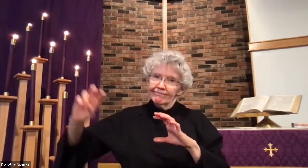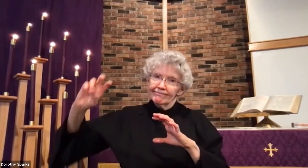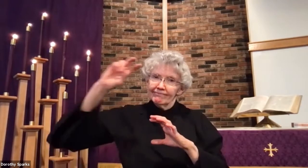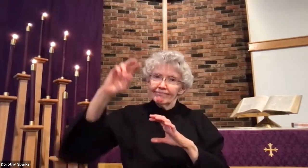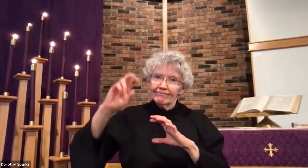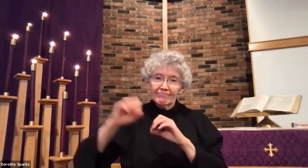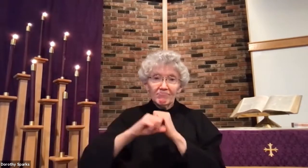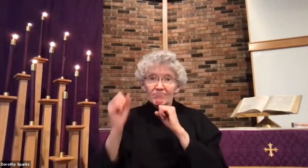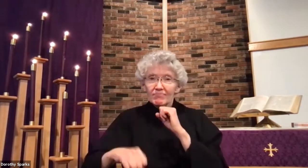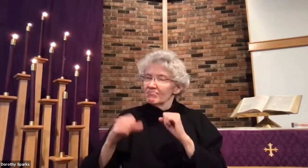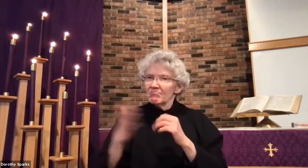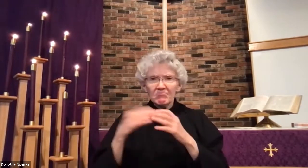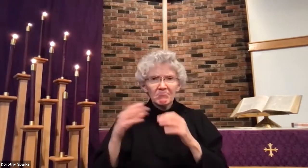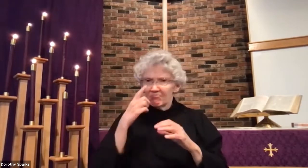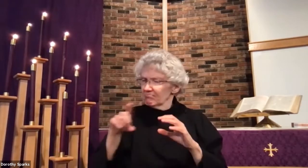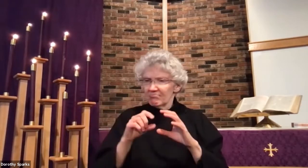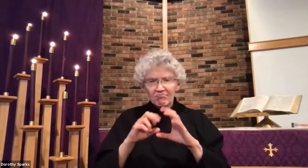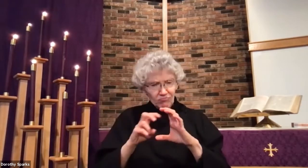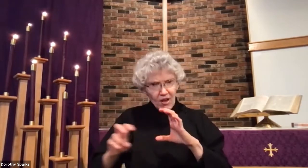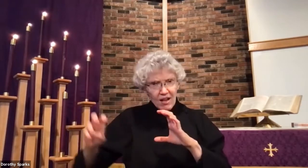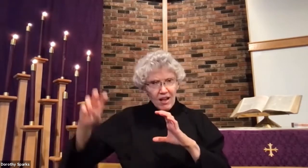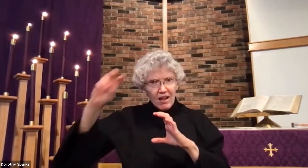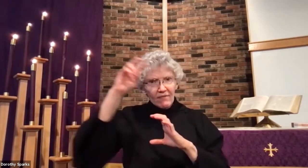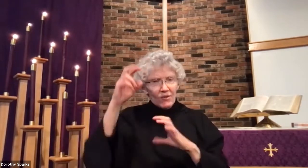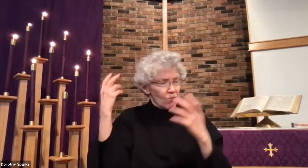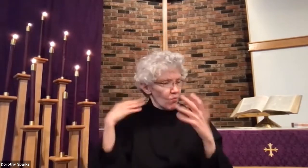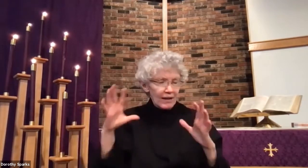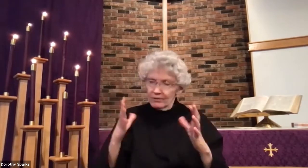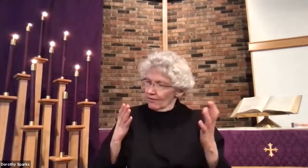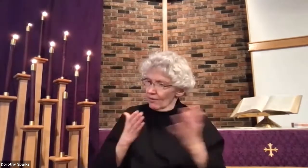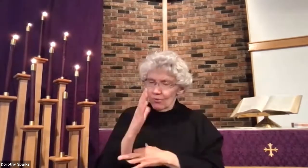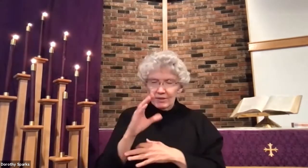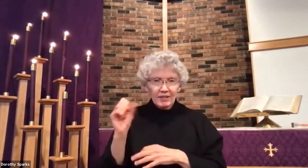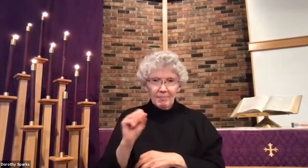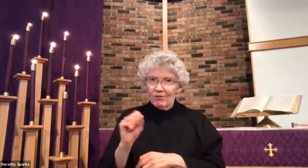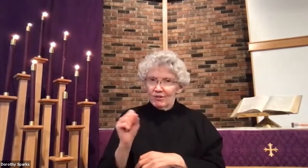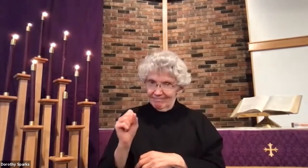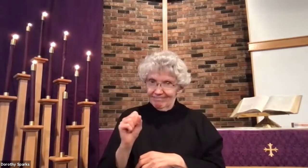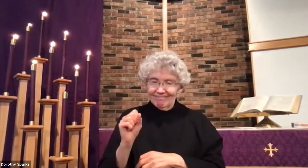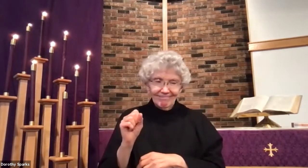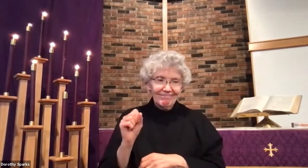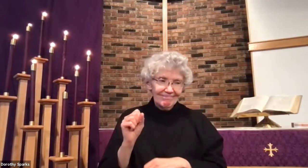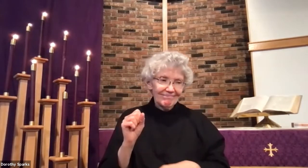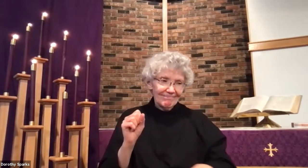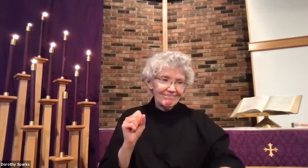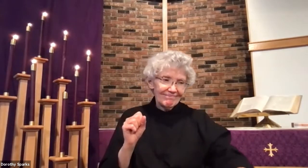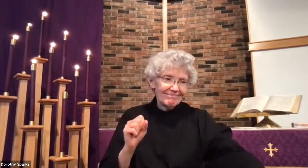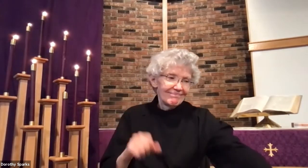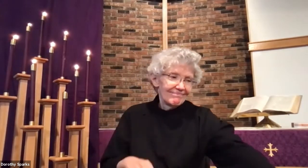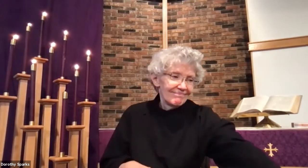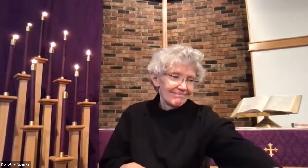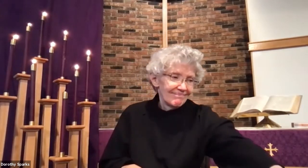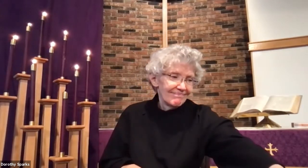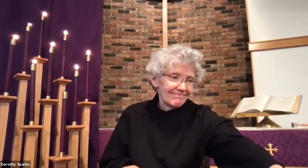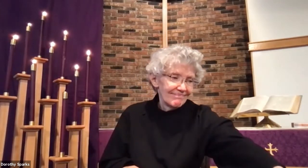So there were many Jews who would not travel through the country of Samaria, because they did not